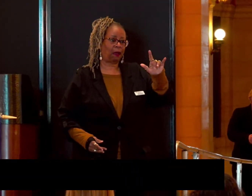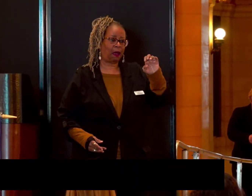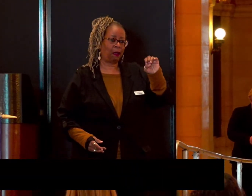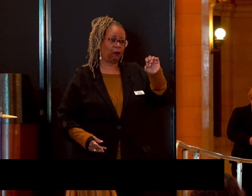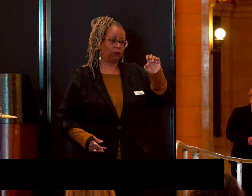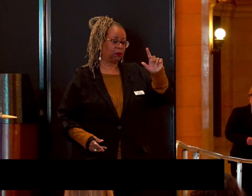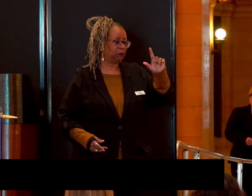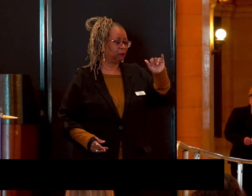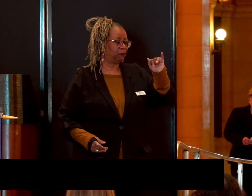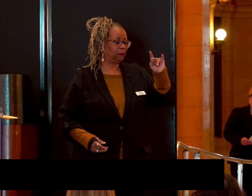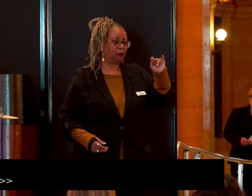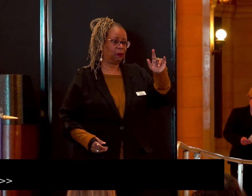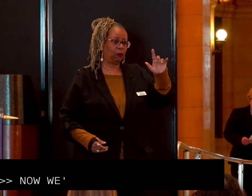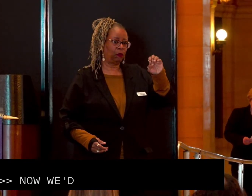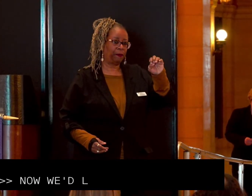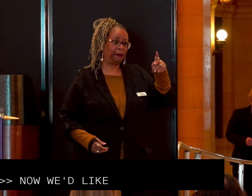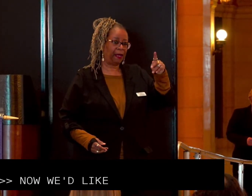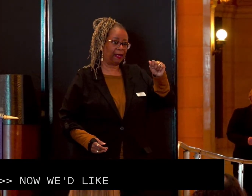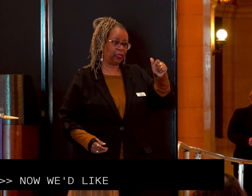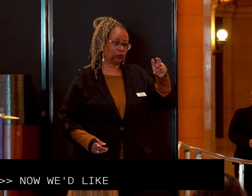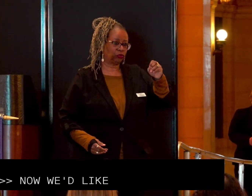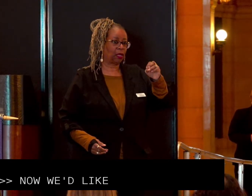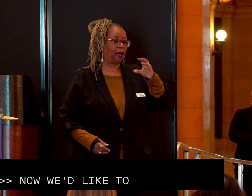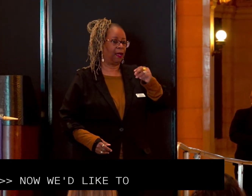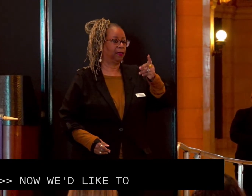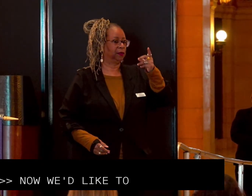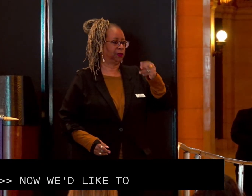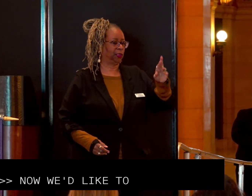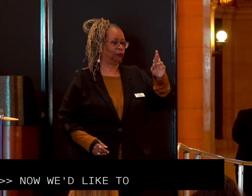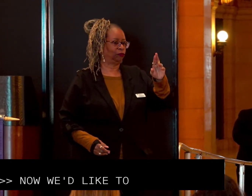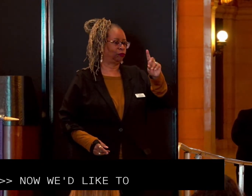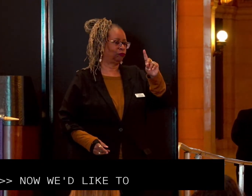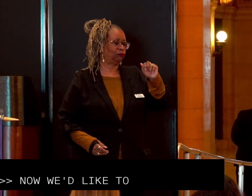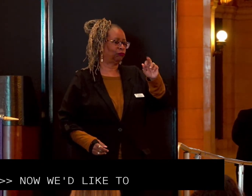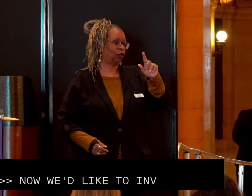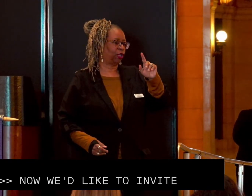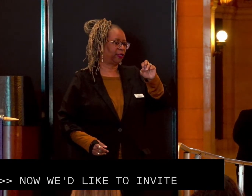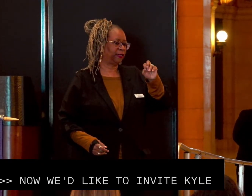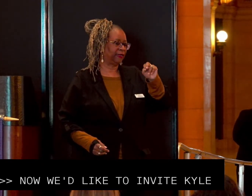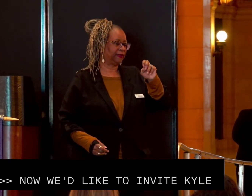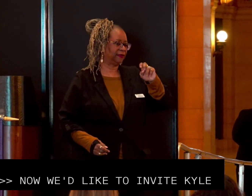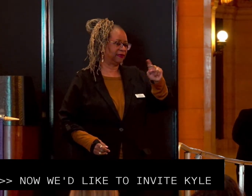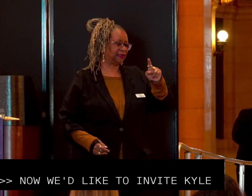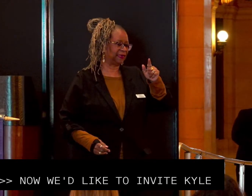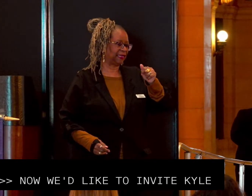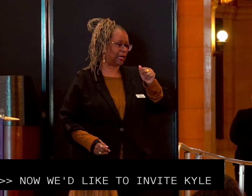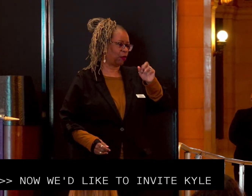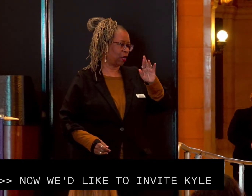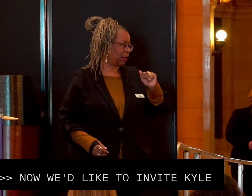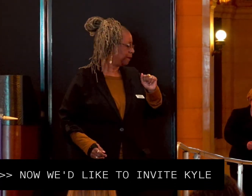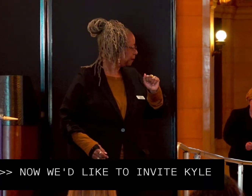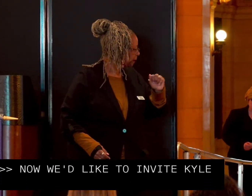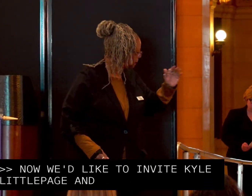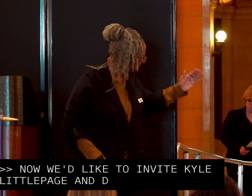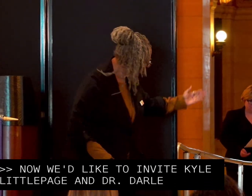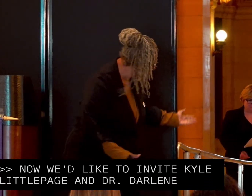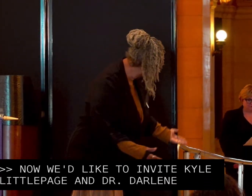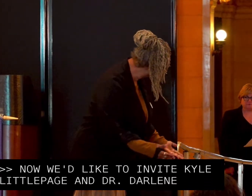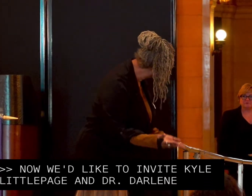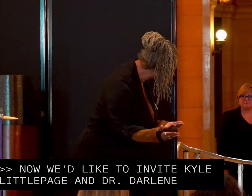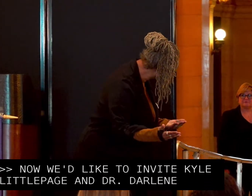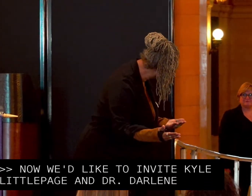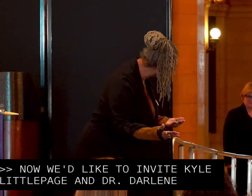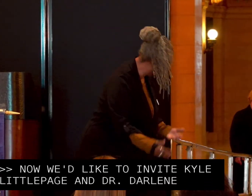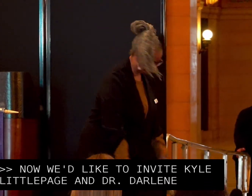Now we'd like to invite Kyle Littlepage and Dr. Darlene Zangara to